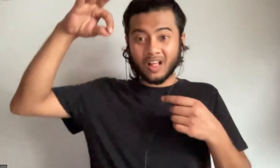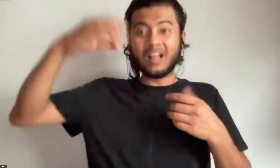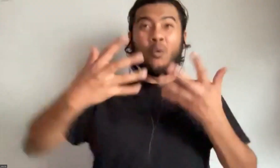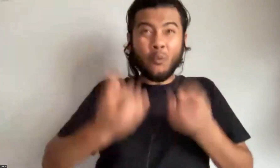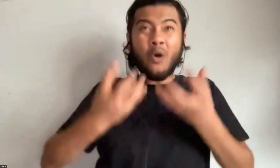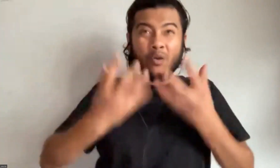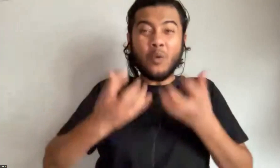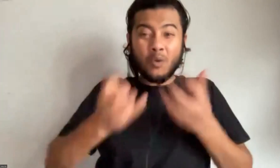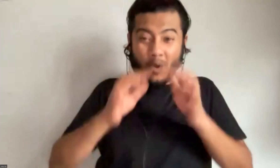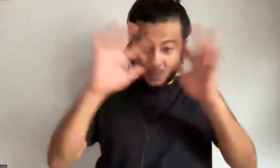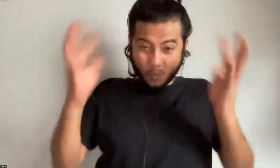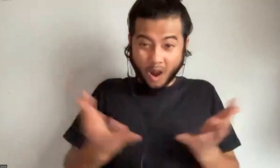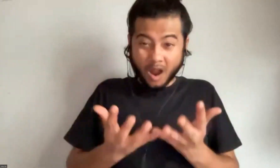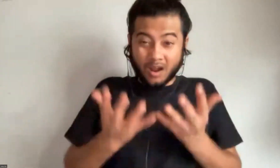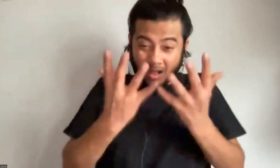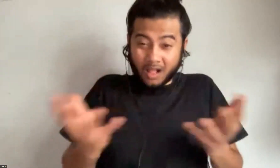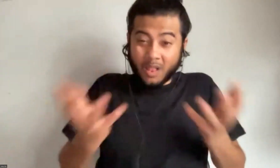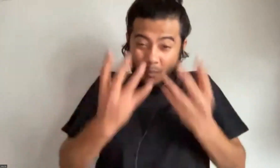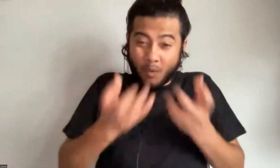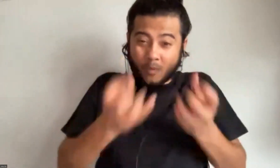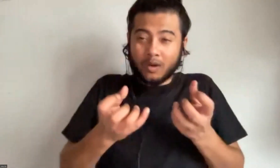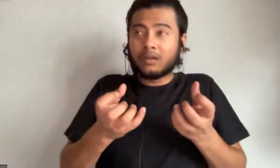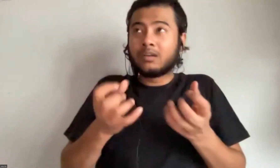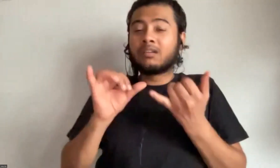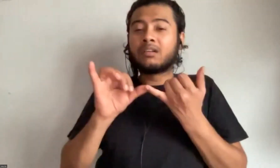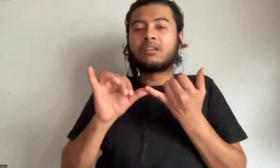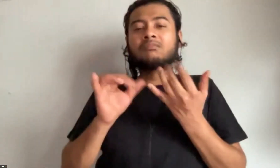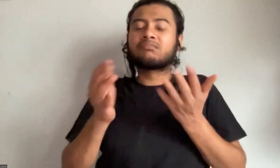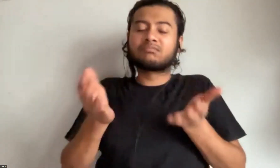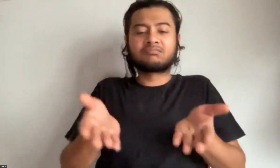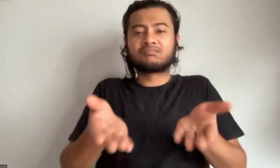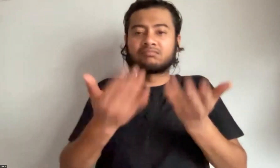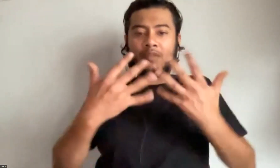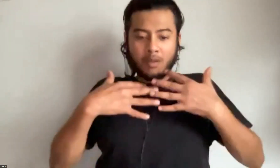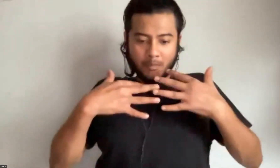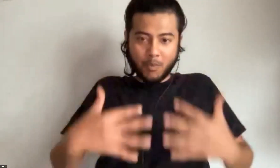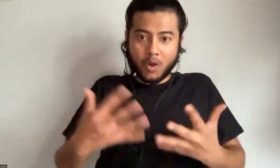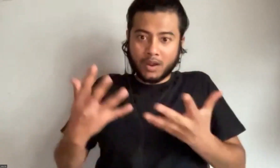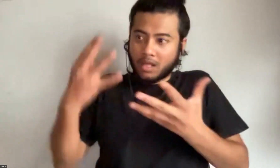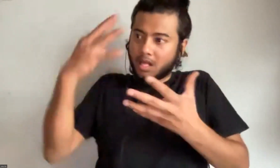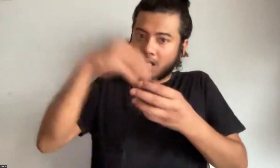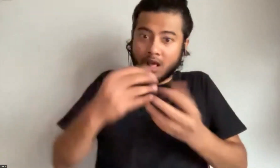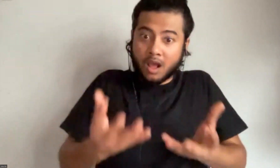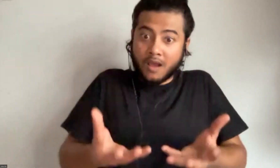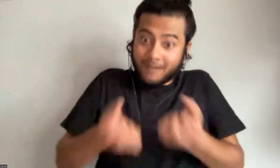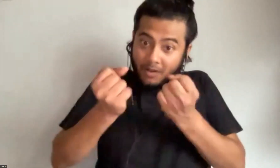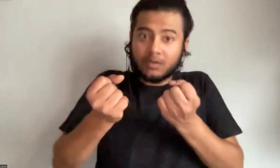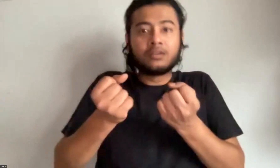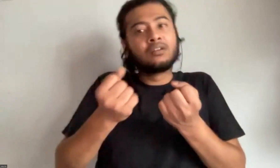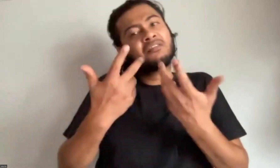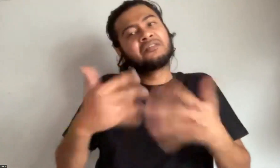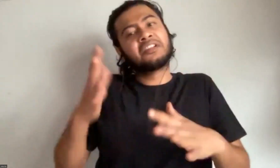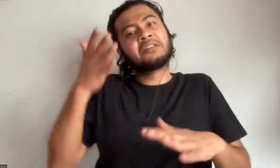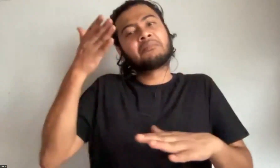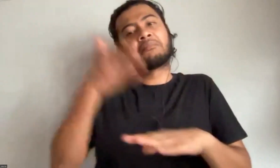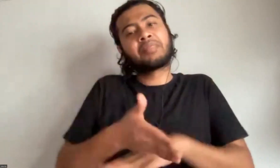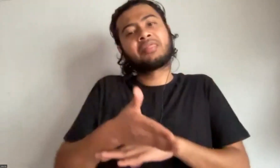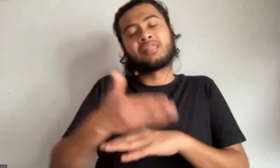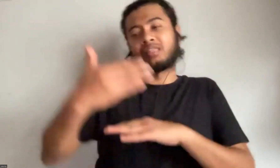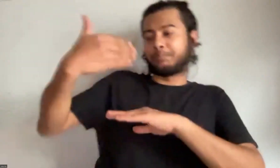Because we get so attracted by this material world. There is so much of money, there is so much of power, there is so much of glamour,